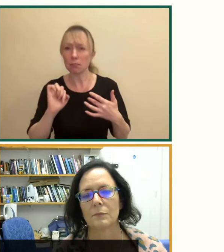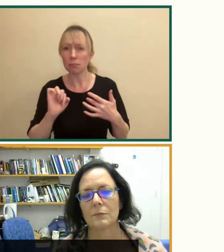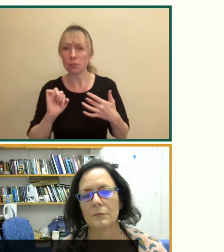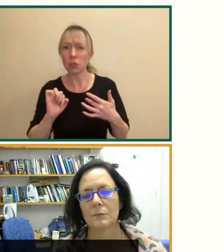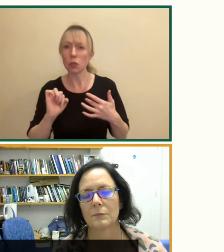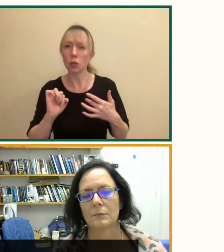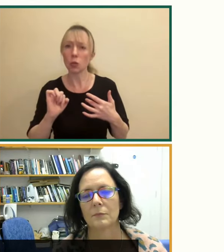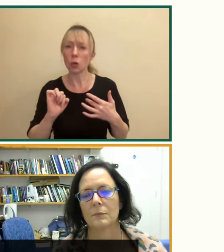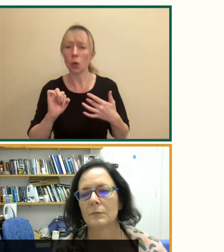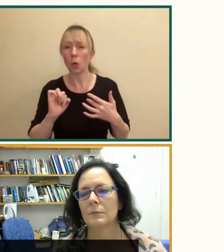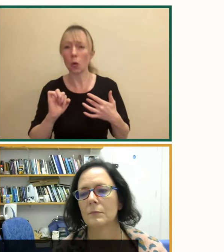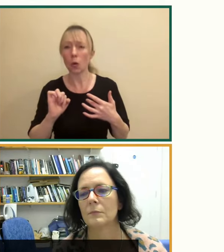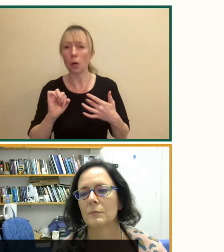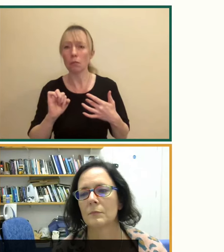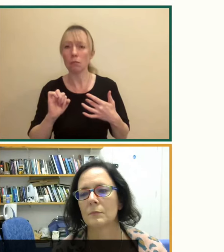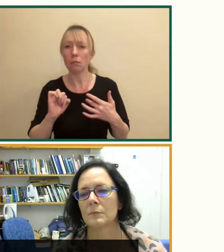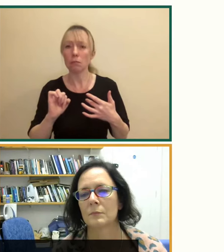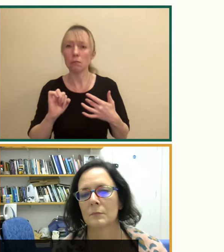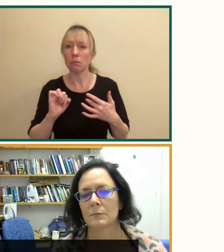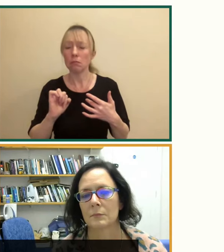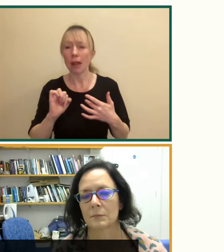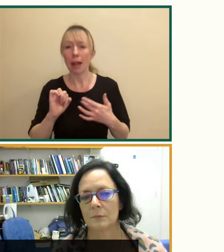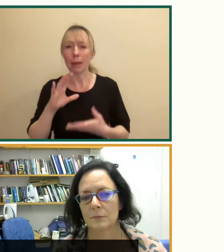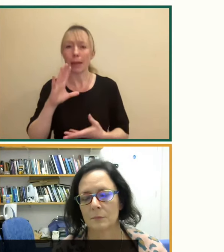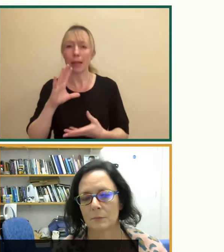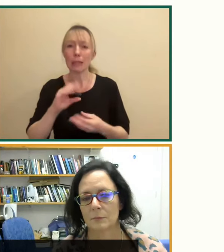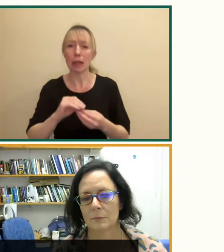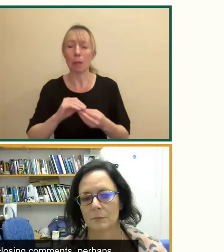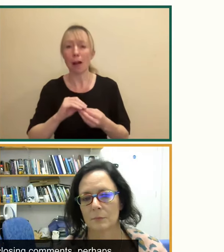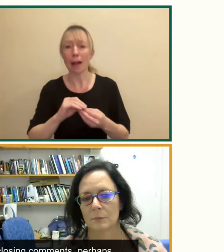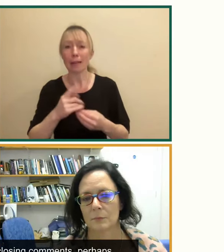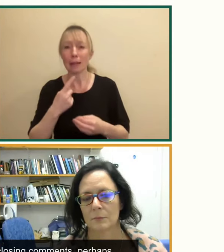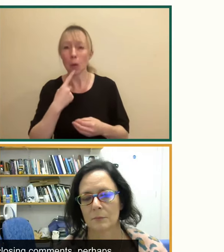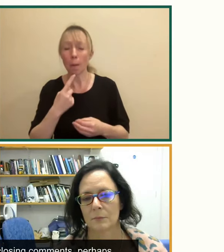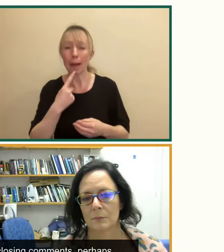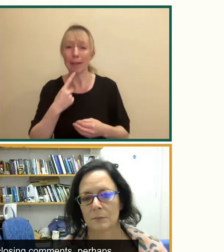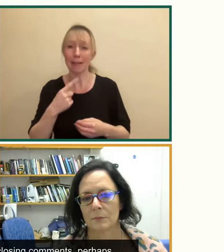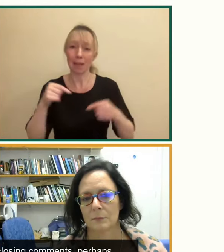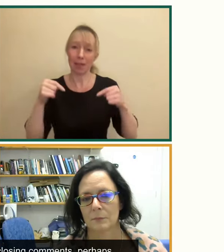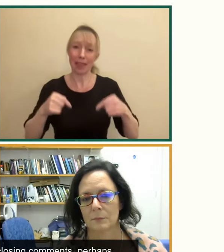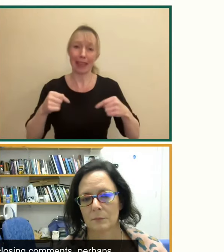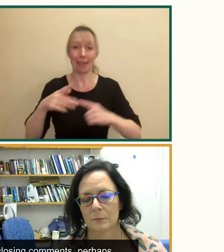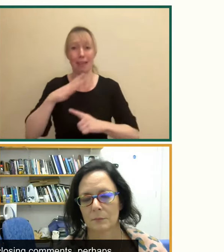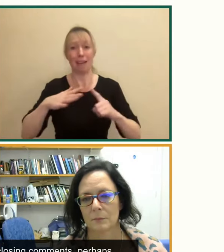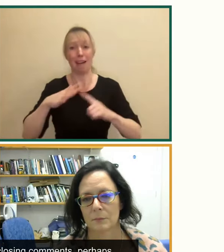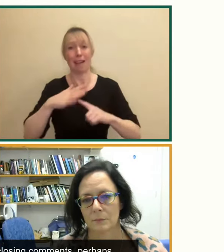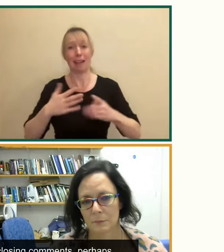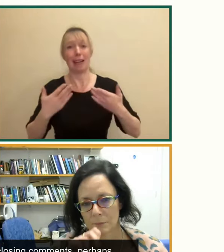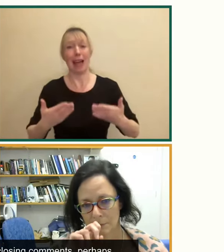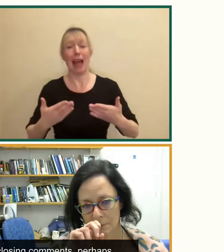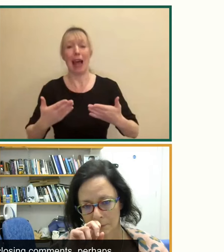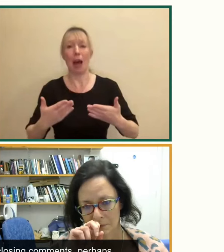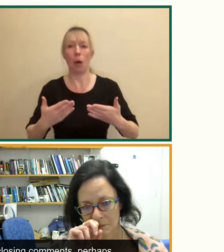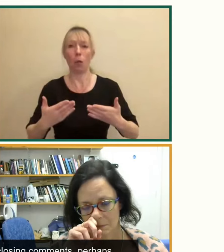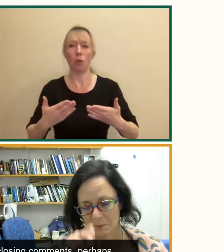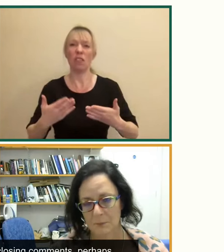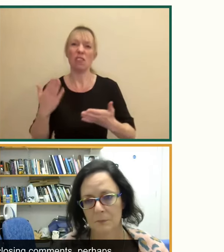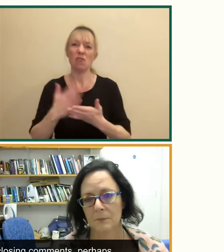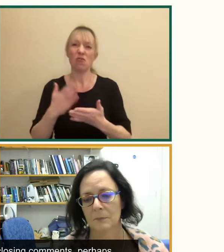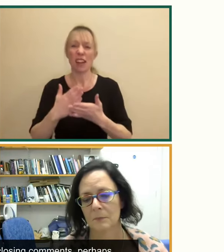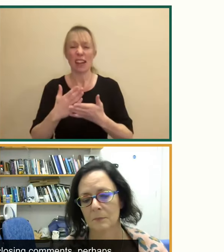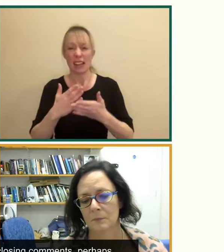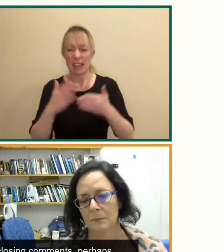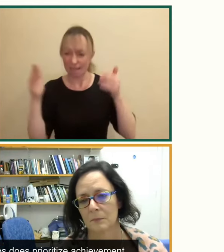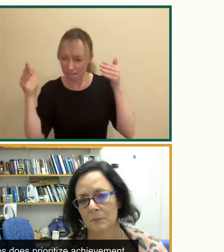closing comments perhaps, that we have a society that perhaps does prioritise achievement